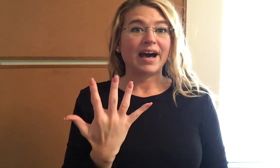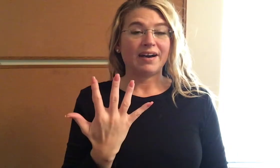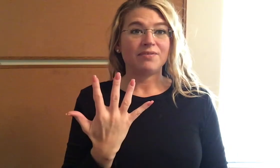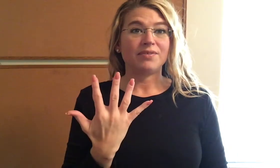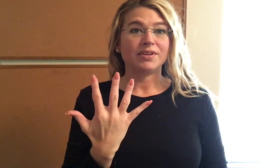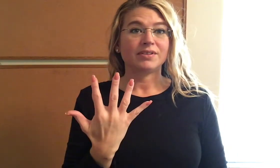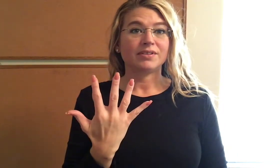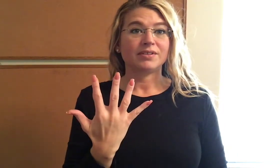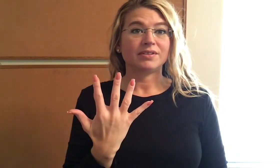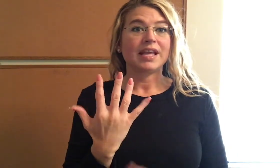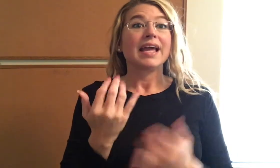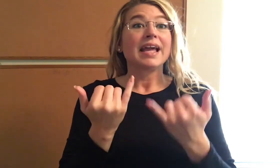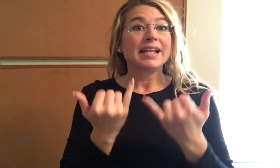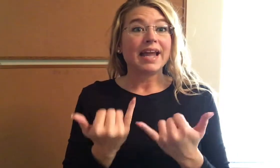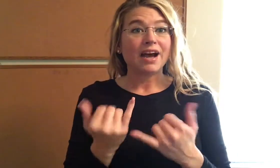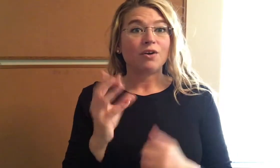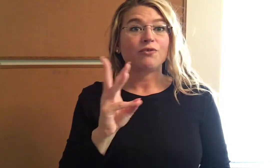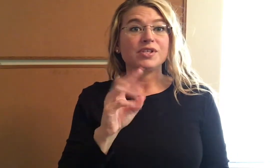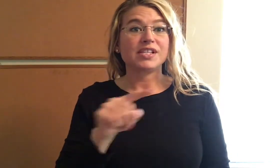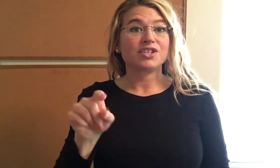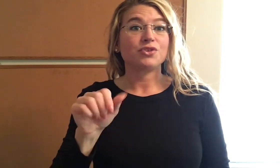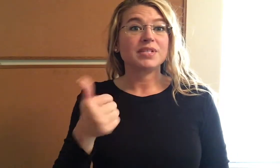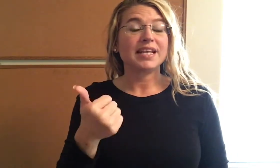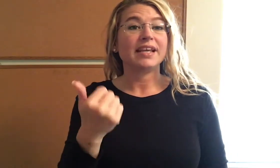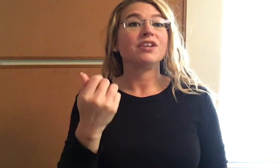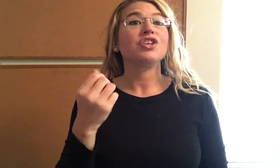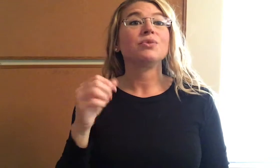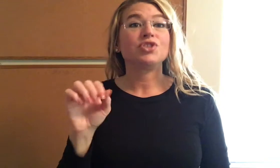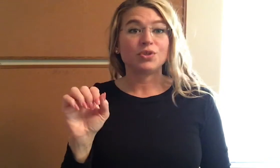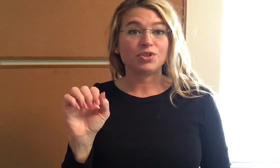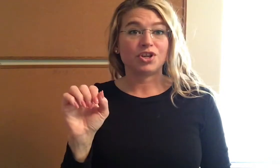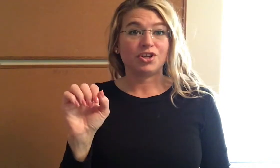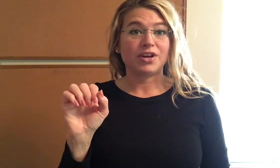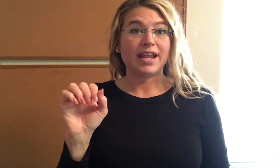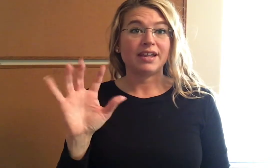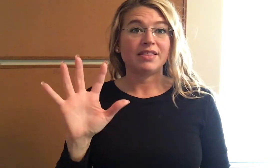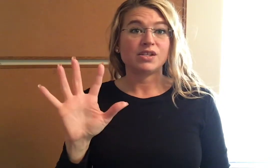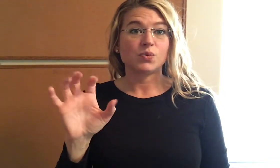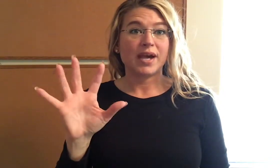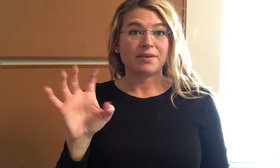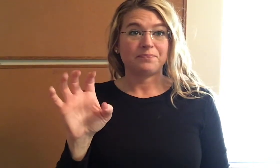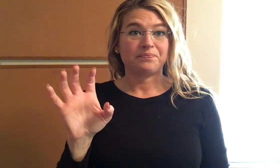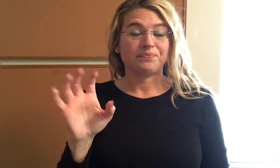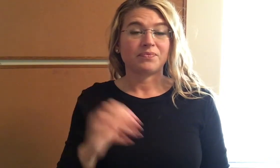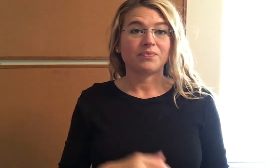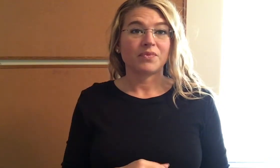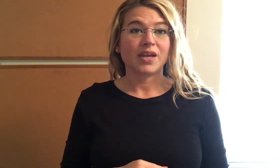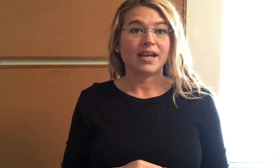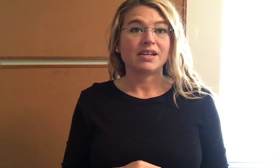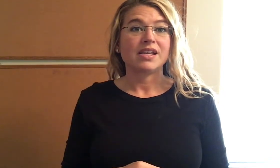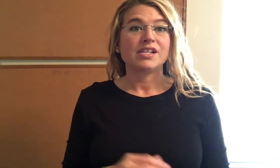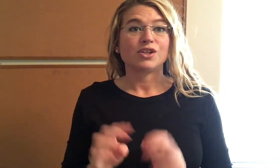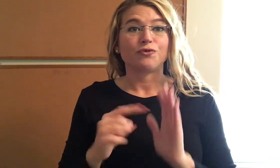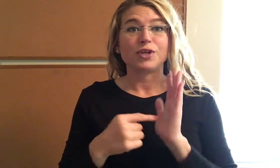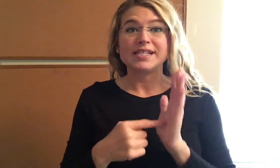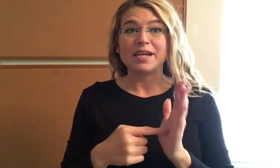5. Now for 6 through 10, you do turn your hand this way. Okay, so for